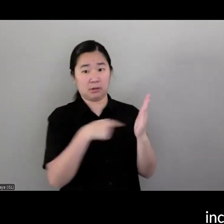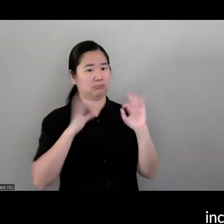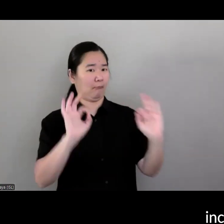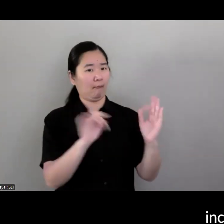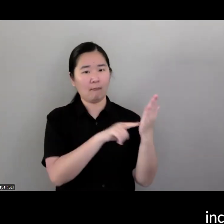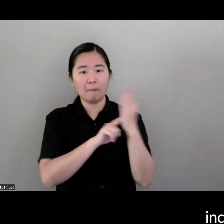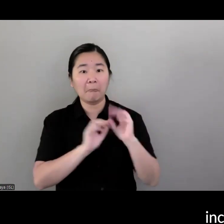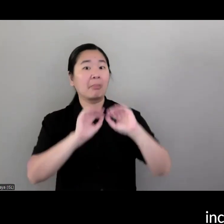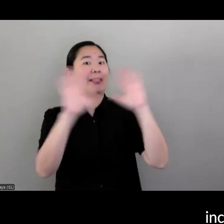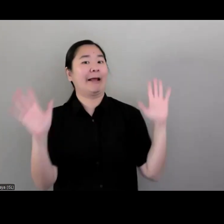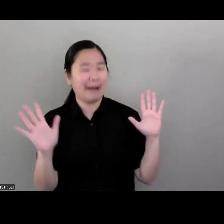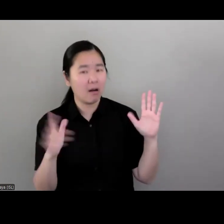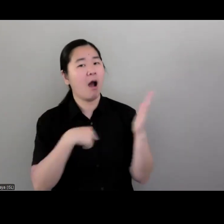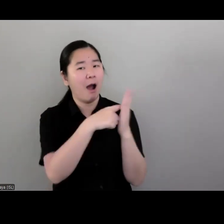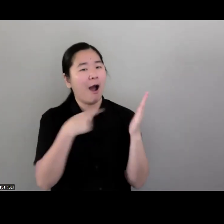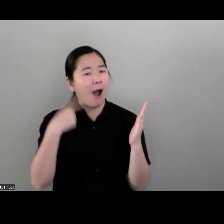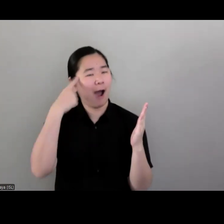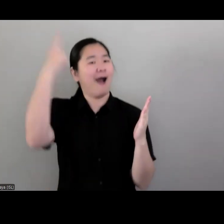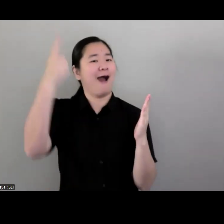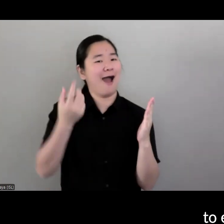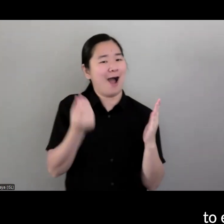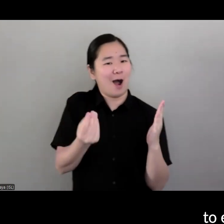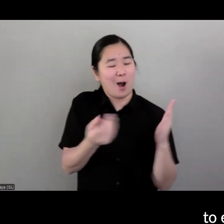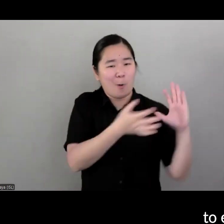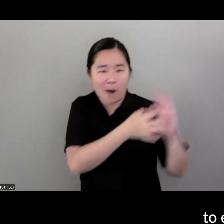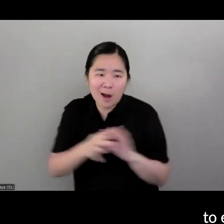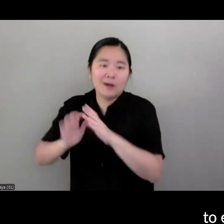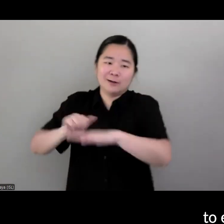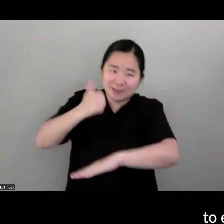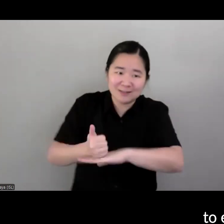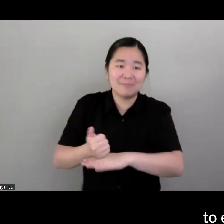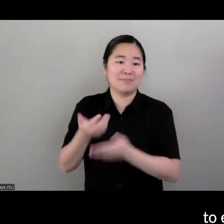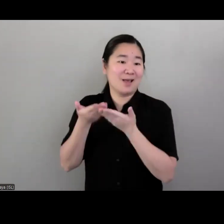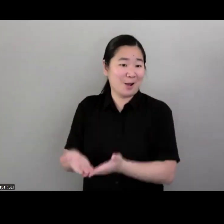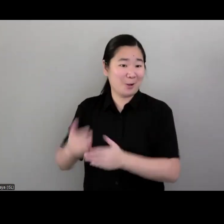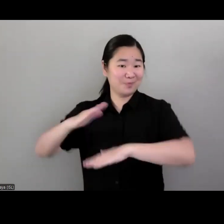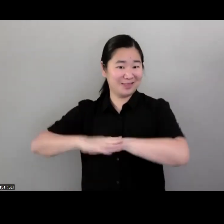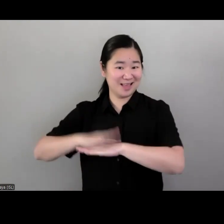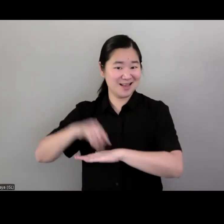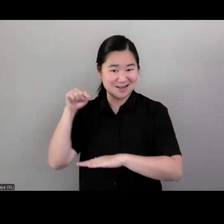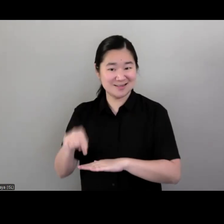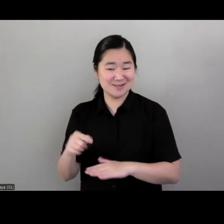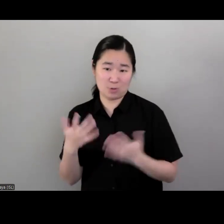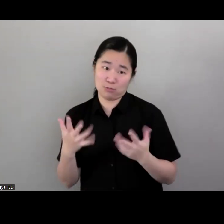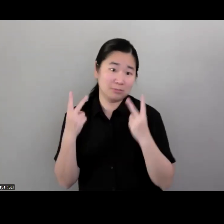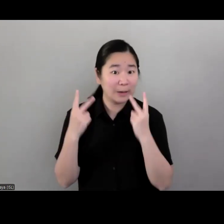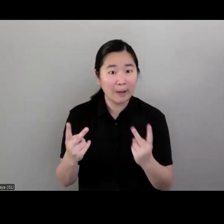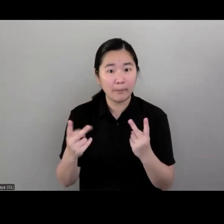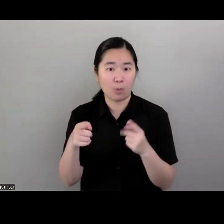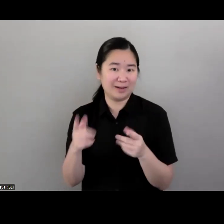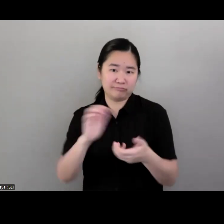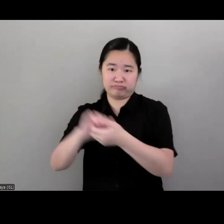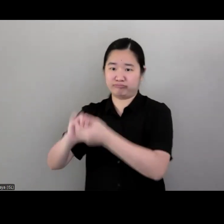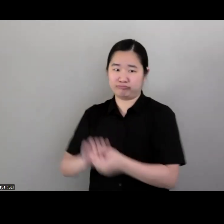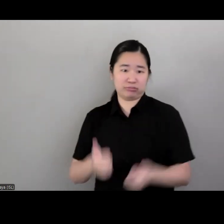inclusive safeguarding. And this is critical to encourage other organizations and actors to take up the good practice in